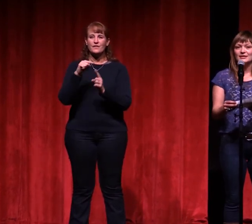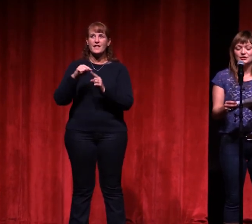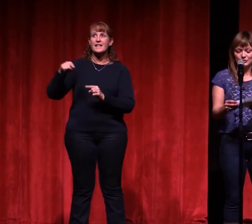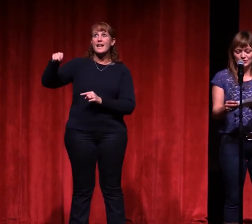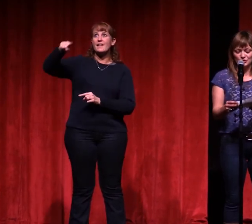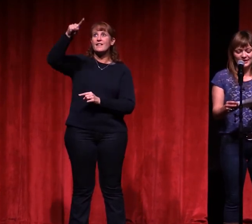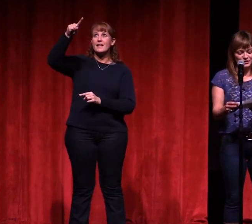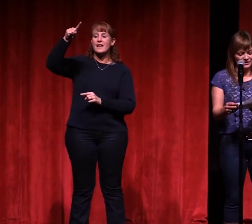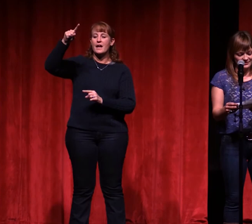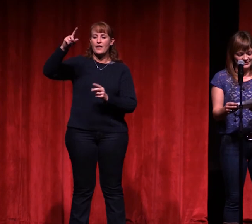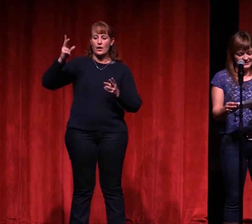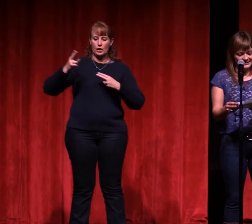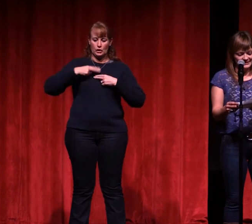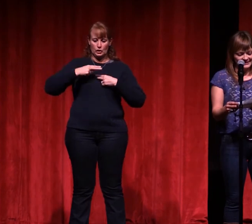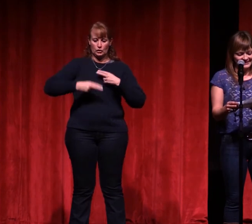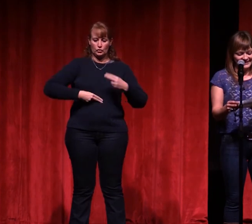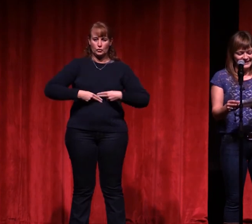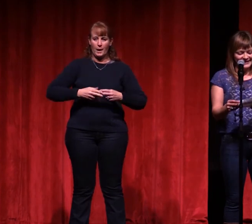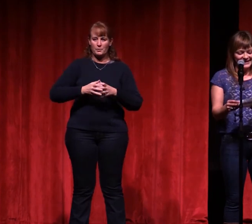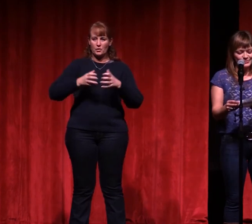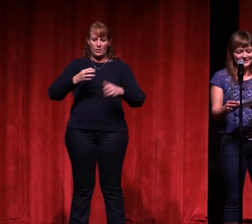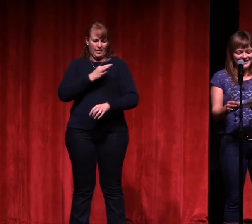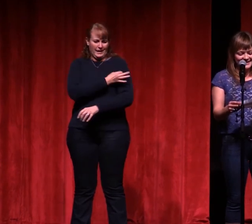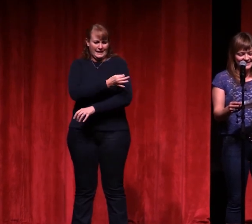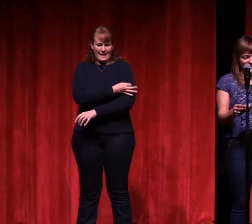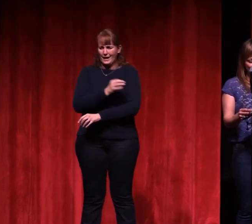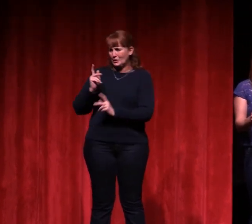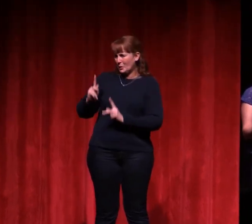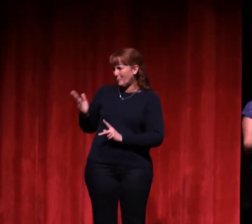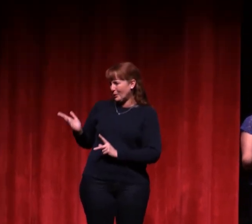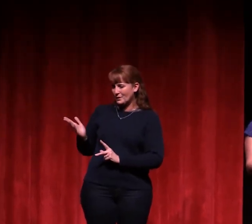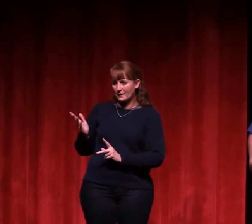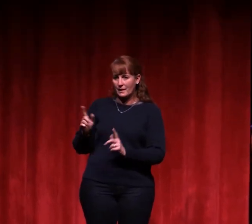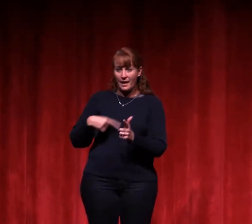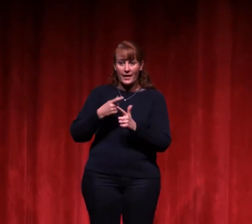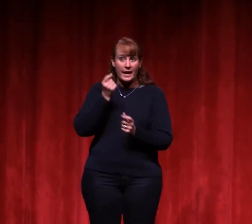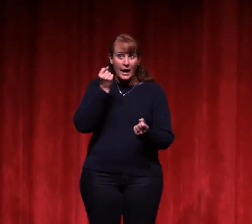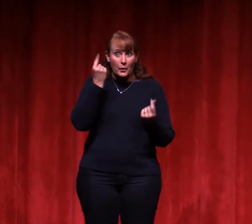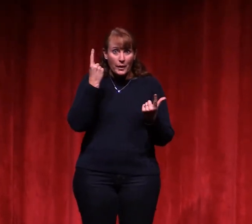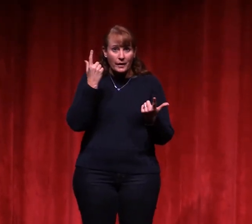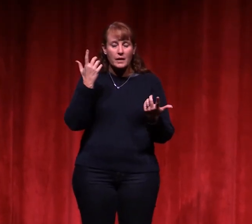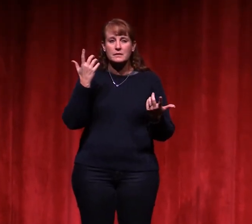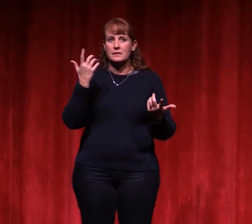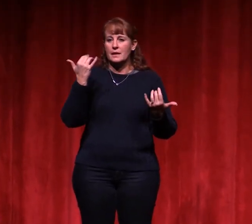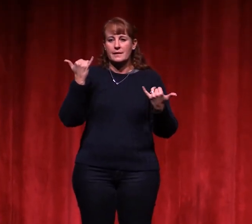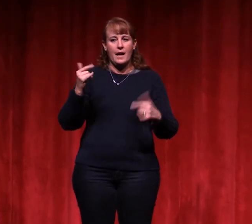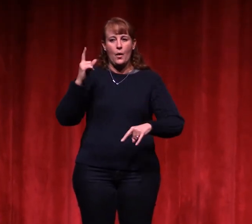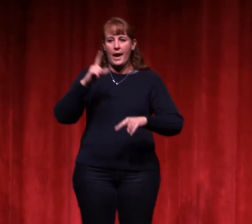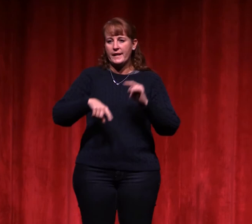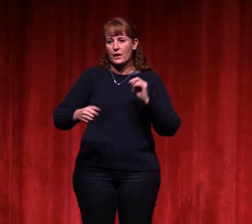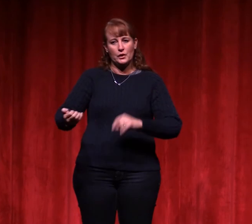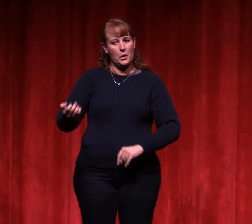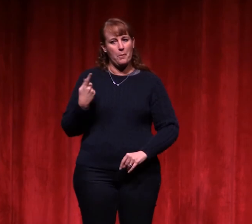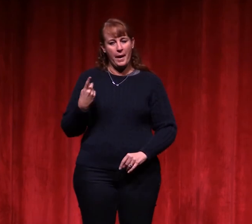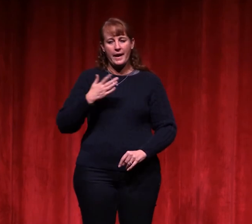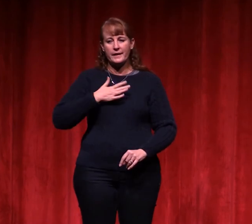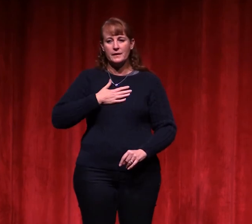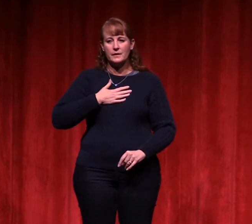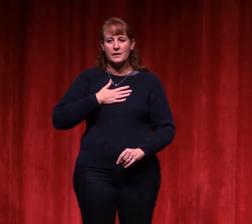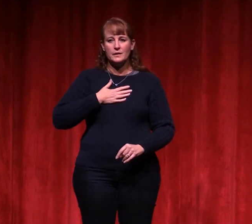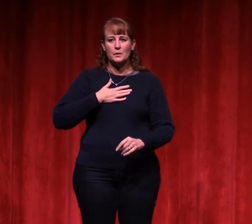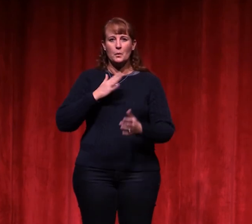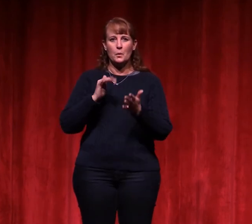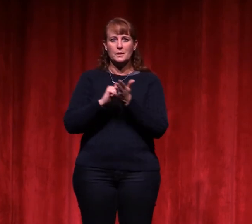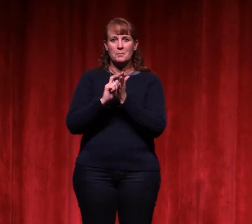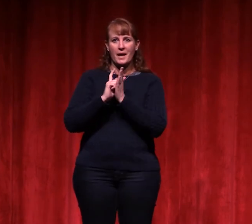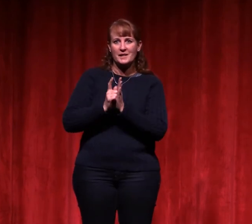heavily tattooed stranger. It was then that I realized that I had passed the point of no return. This was my tipping point.